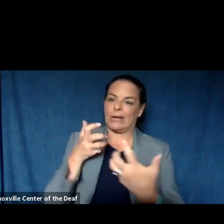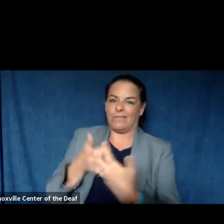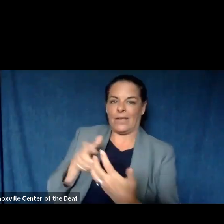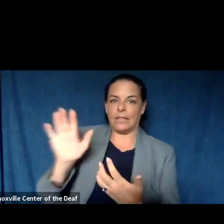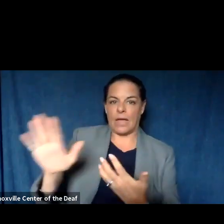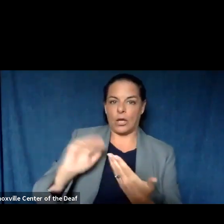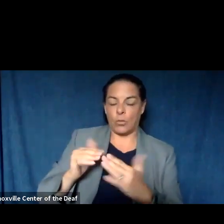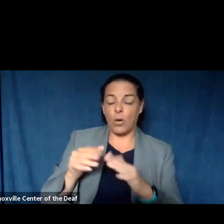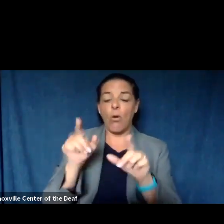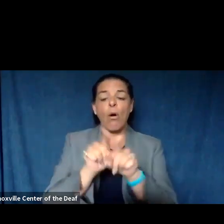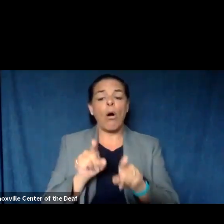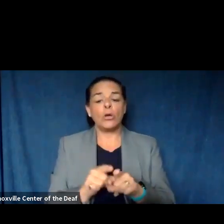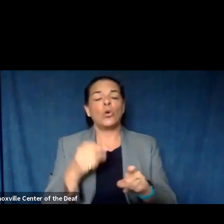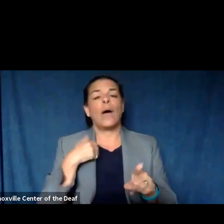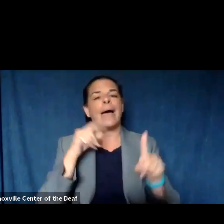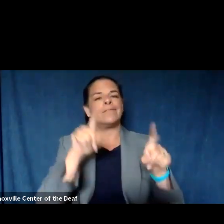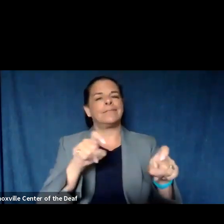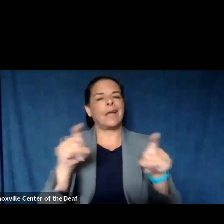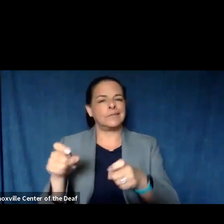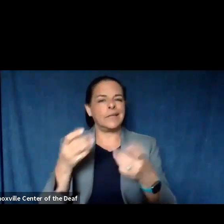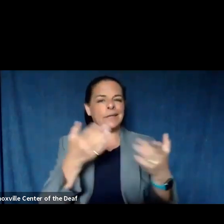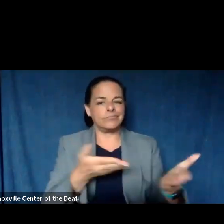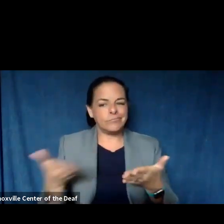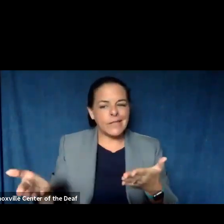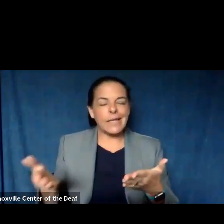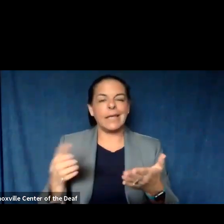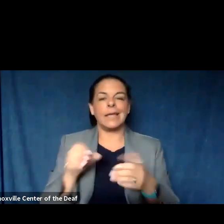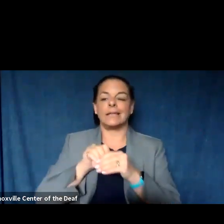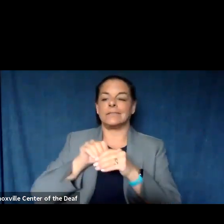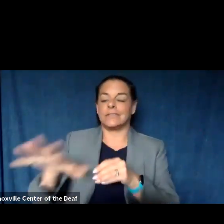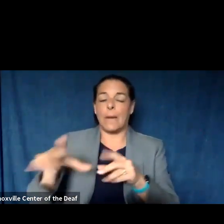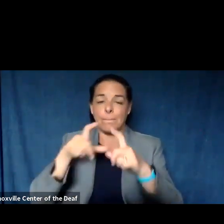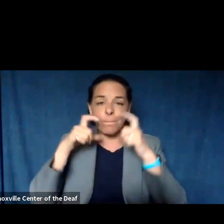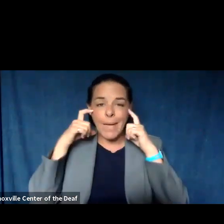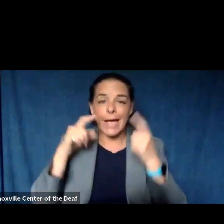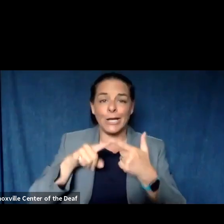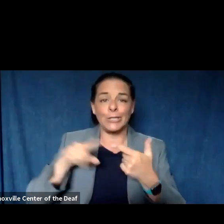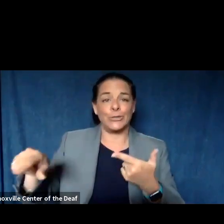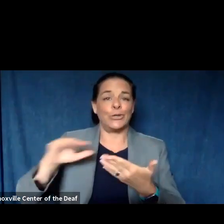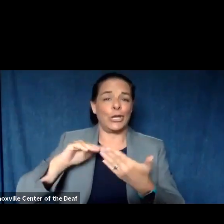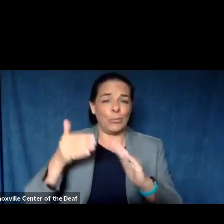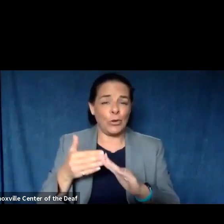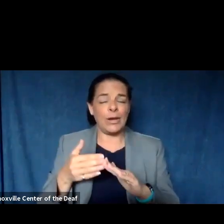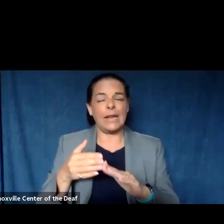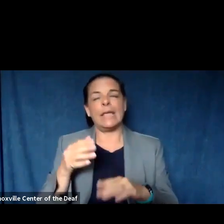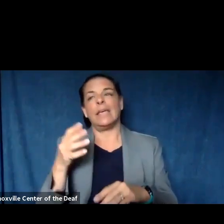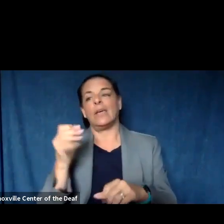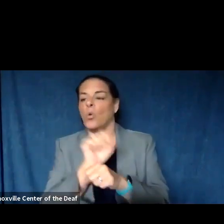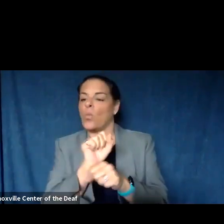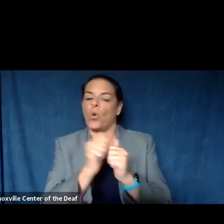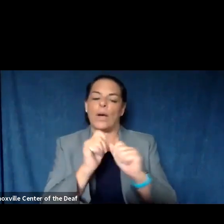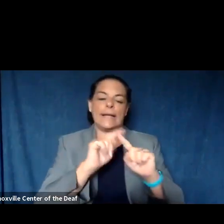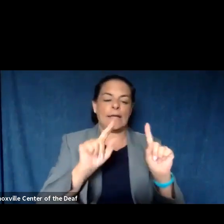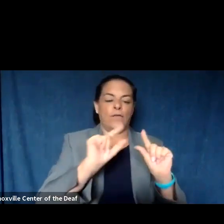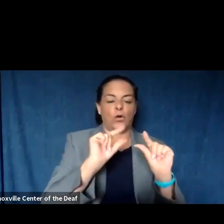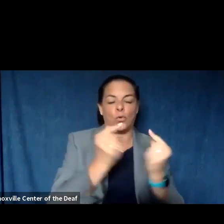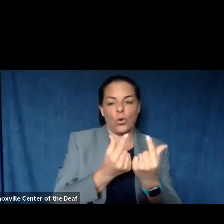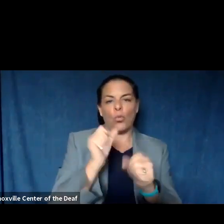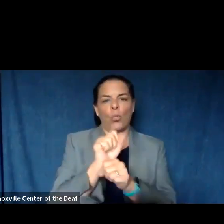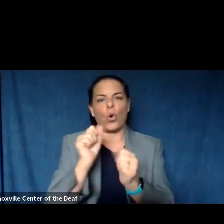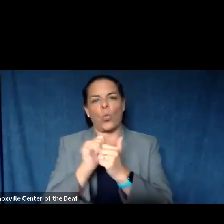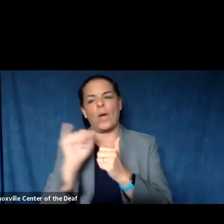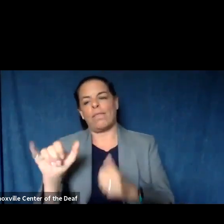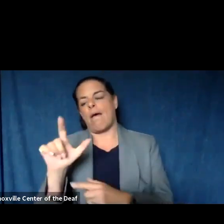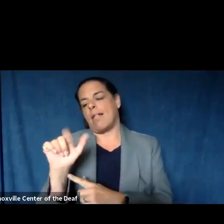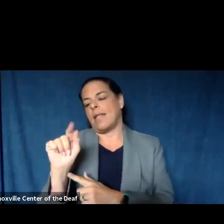done testing events and things of that nature, gotten masks into the community as best we can. Again, working with groups that are working with the Latino community. And